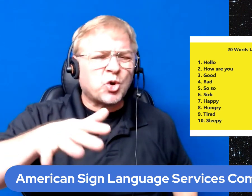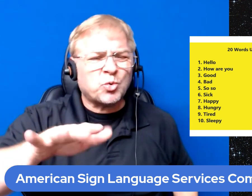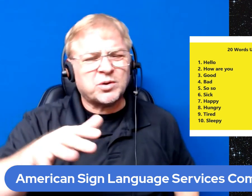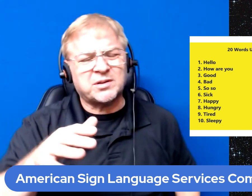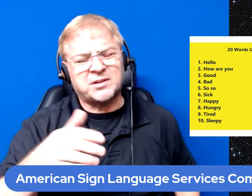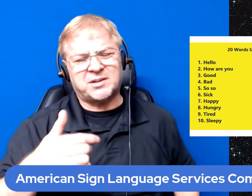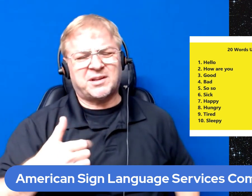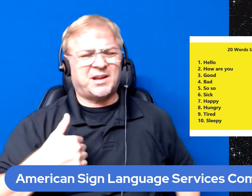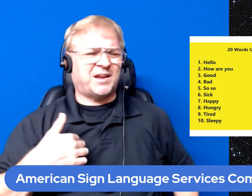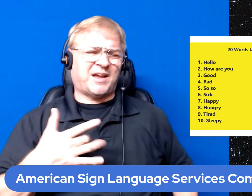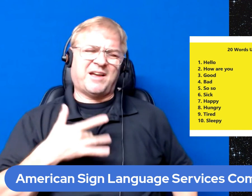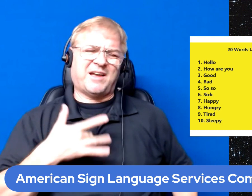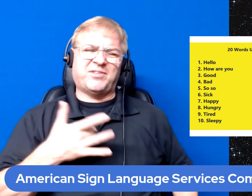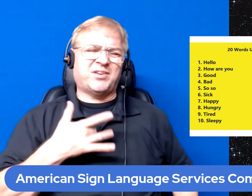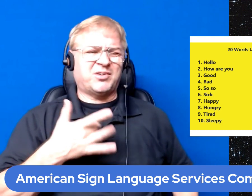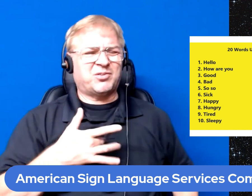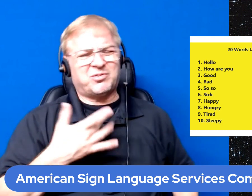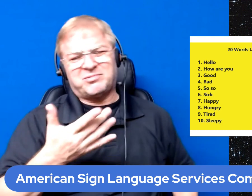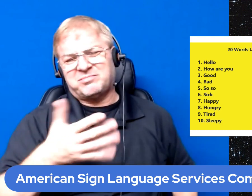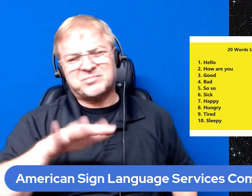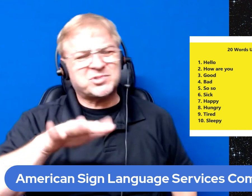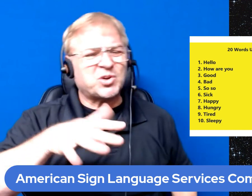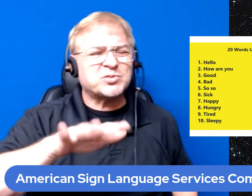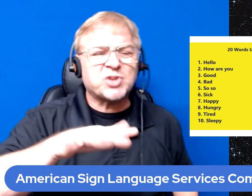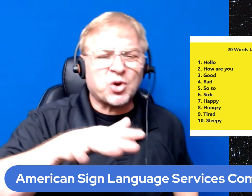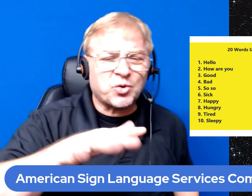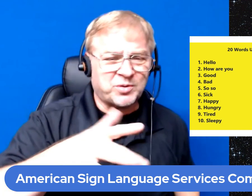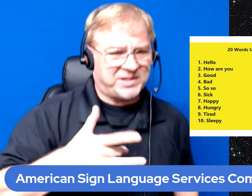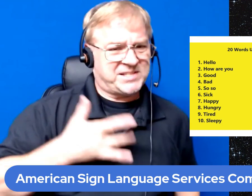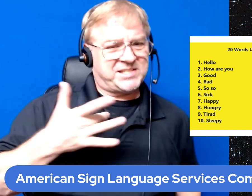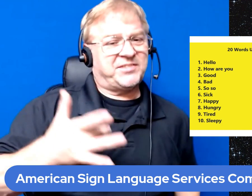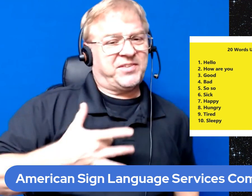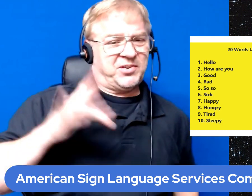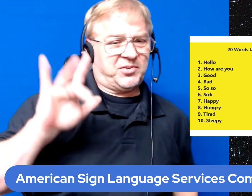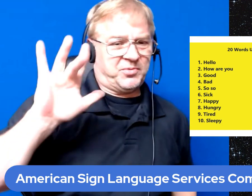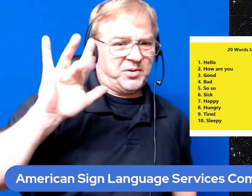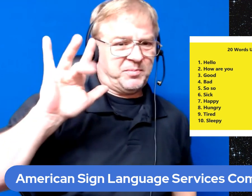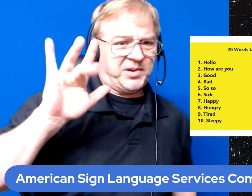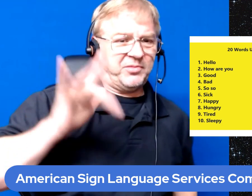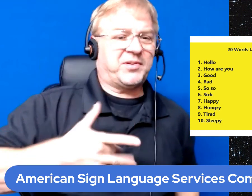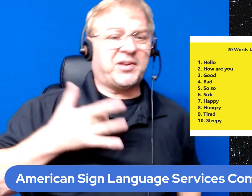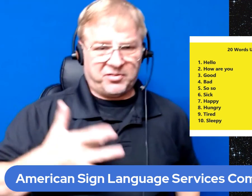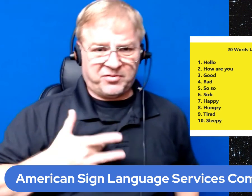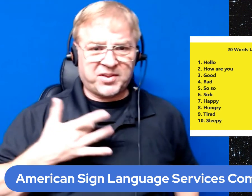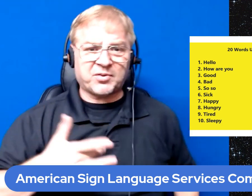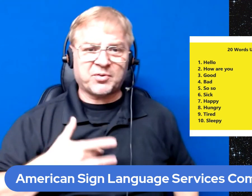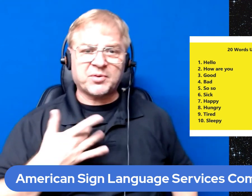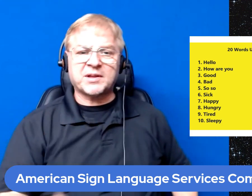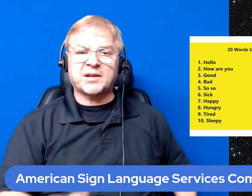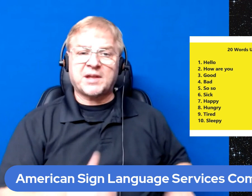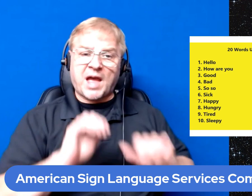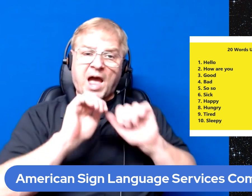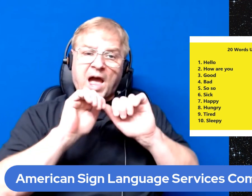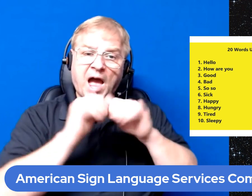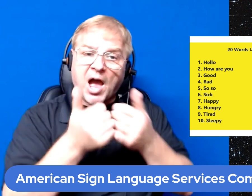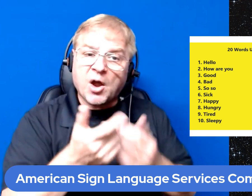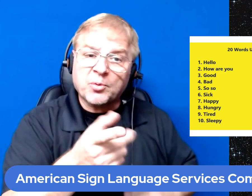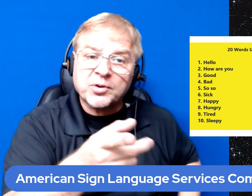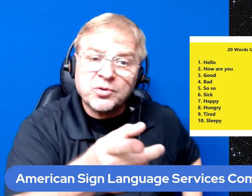So. I feel so. This is feel with your middle finger. Feel. How are